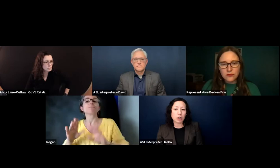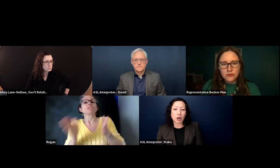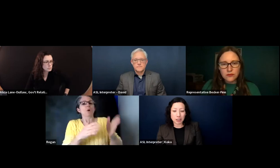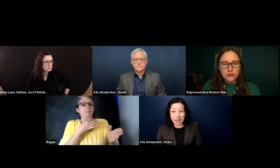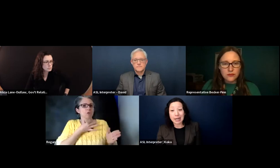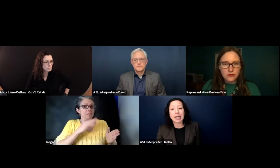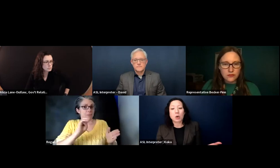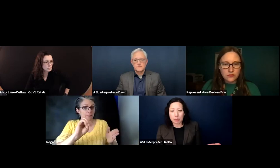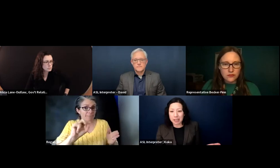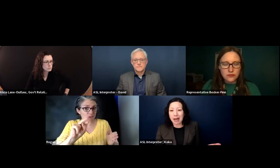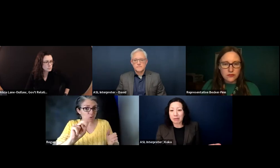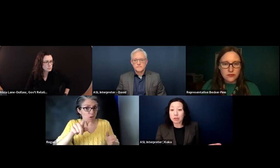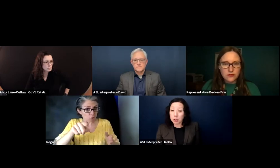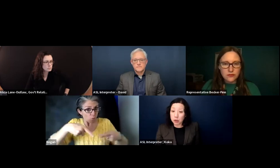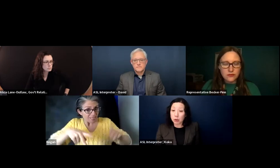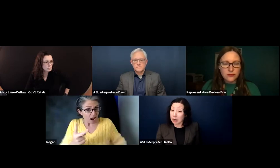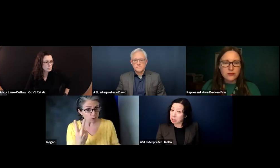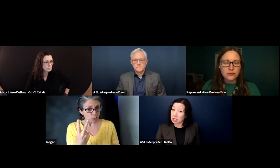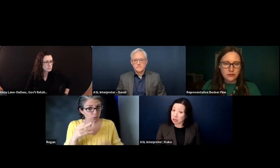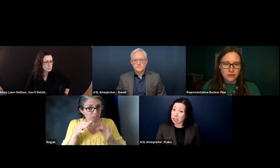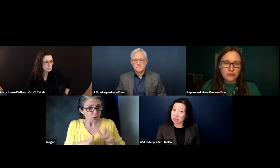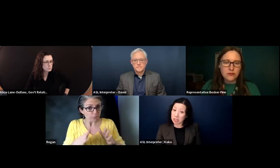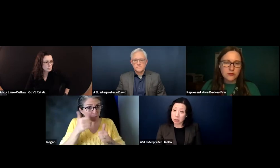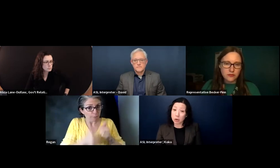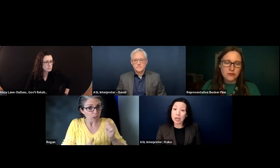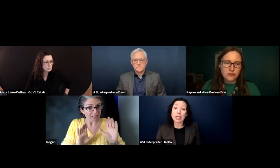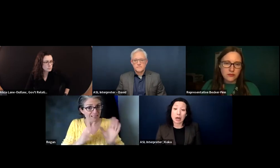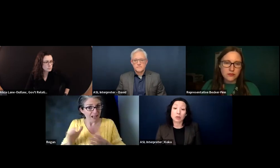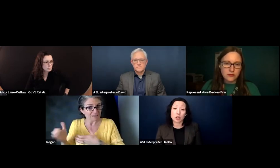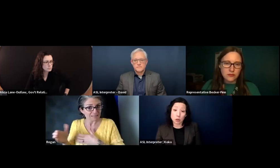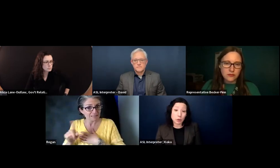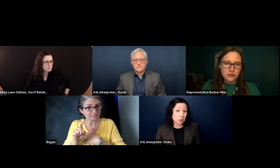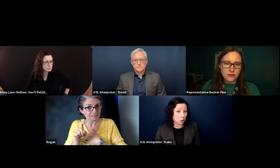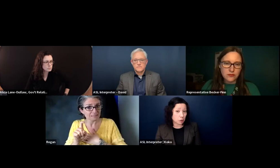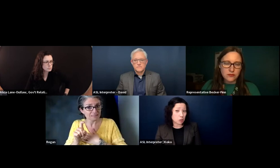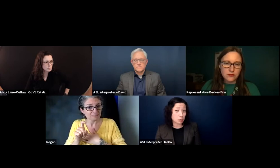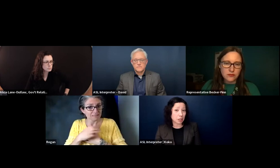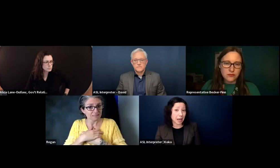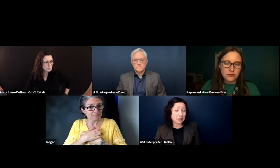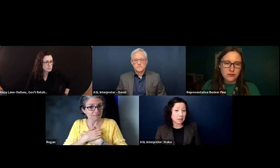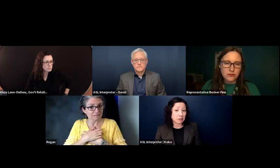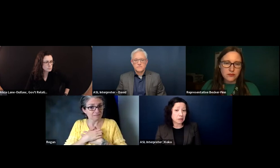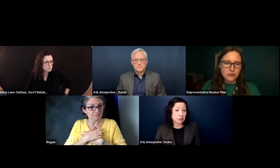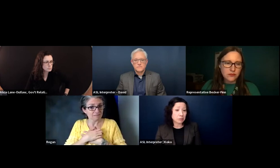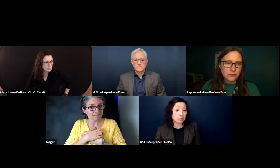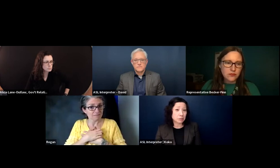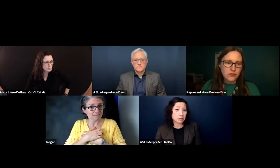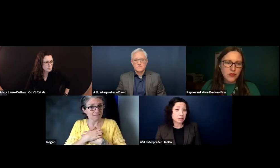able to work all day would be to have two. And I'm just curious, does Minnesota allow two interpreters per class?